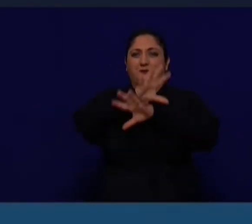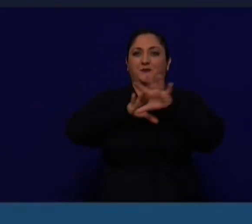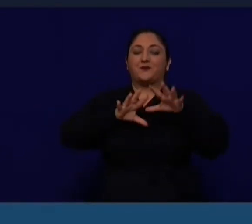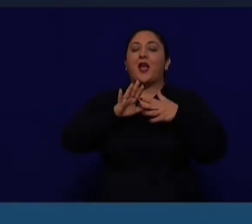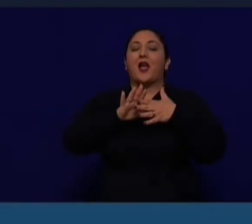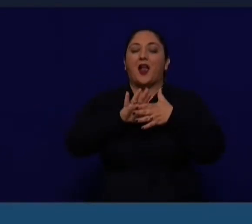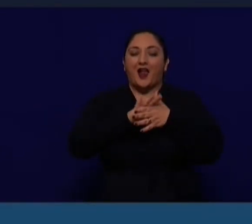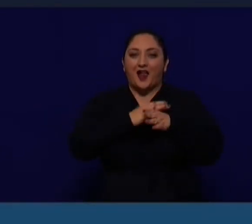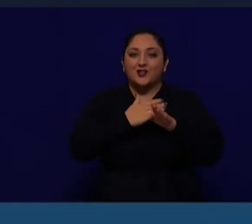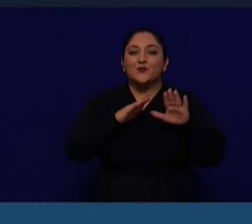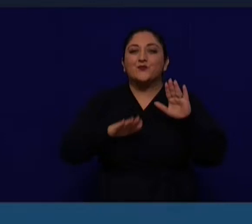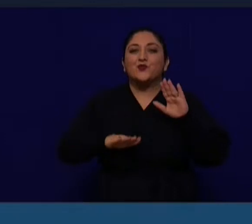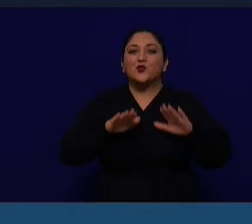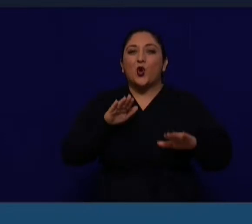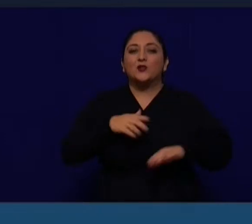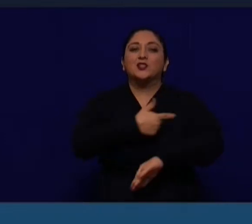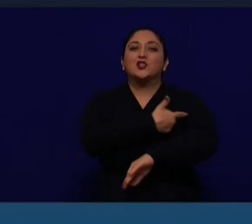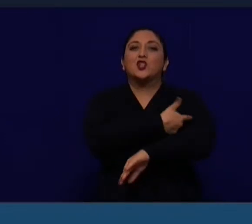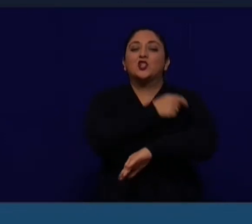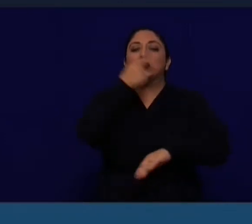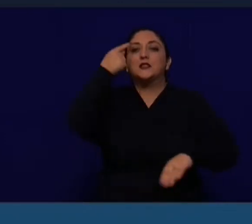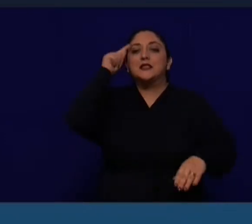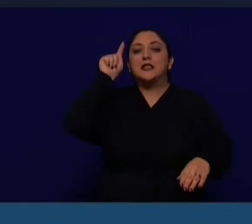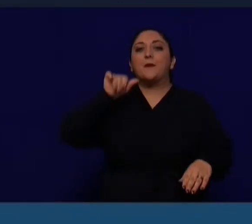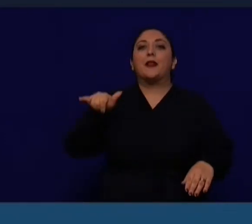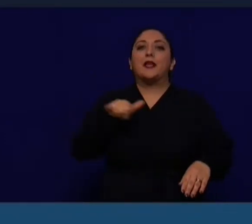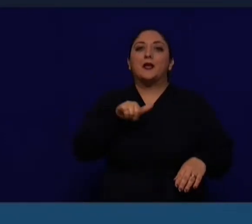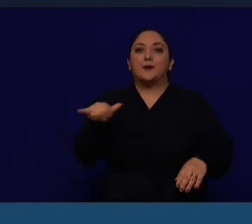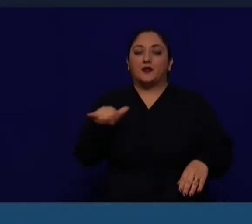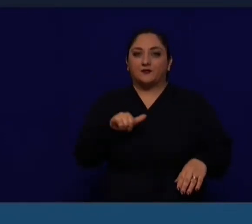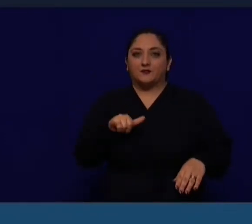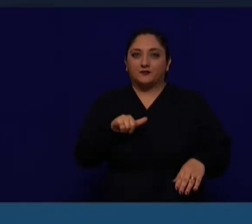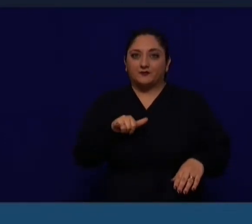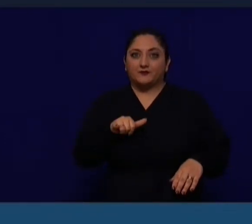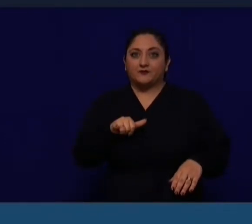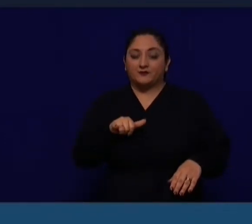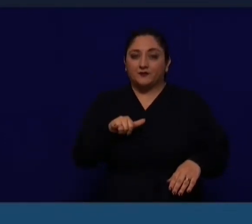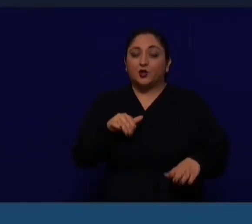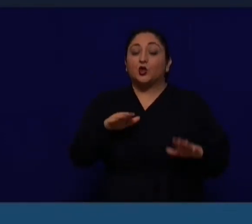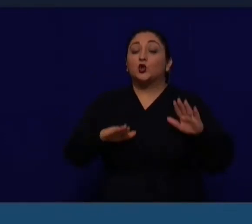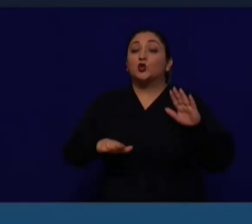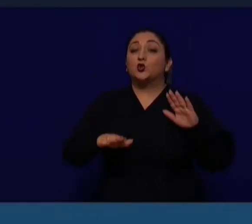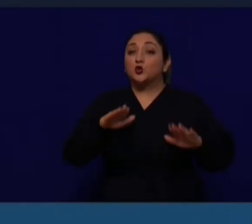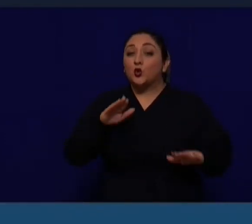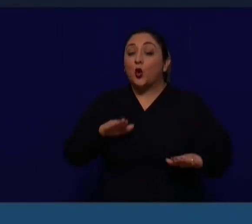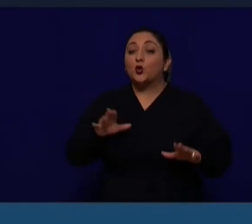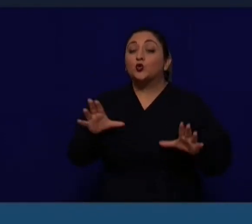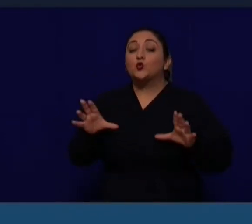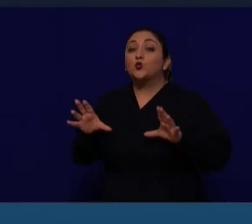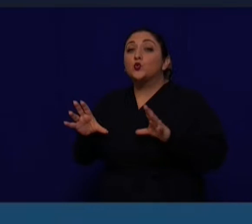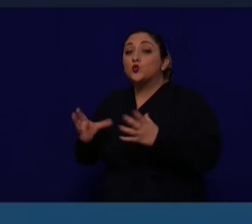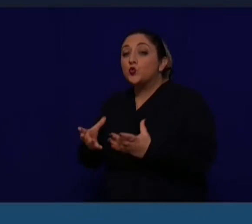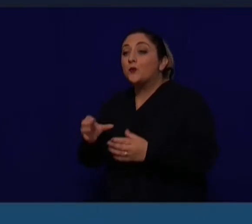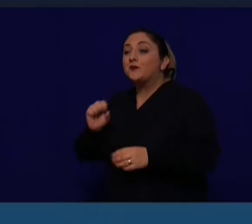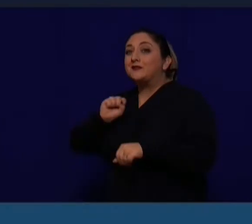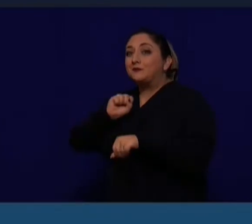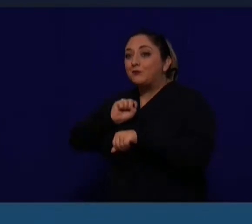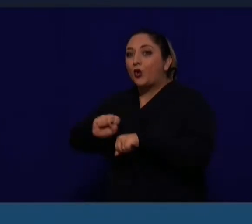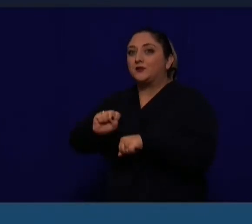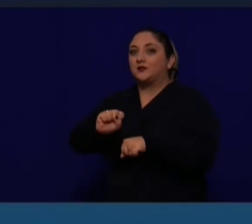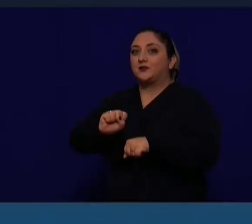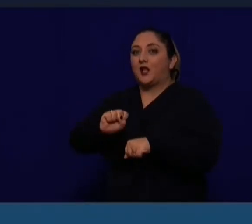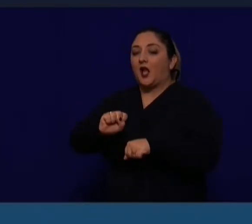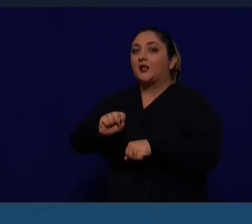li qiegħed ikun jiġi administrat lil persuni skont l-etajiet li dak it-tilqim huwa indikat